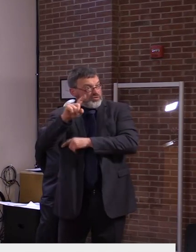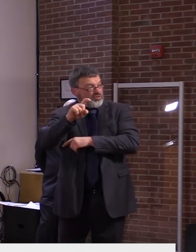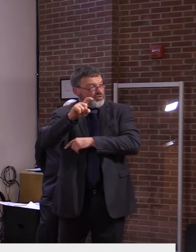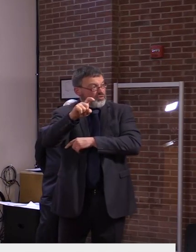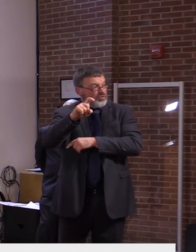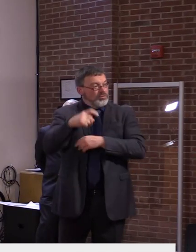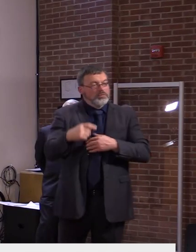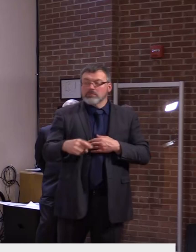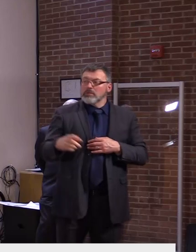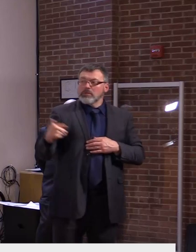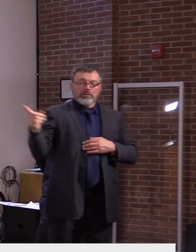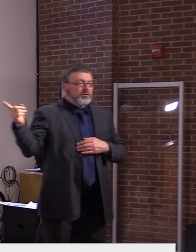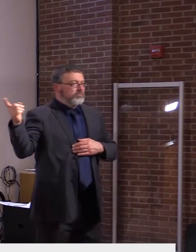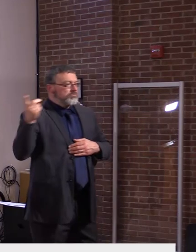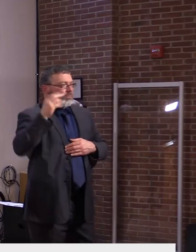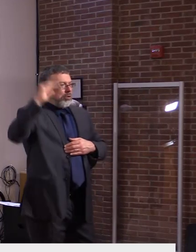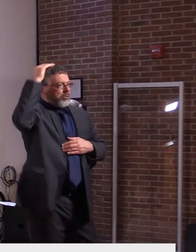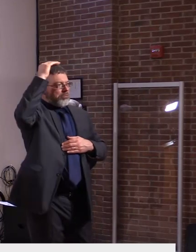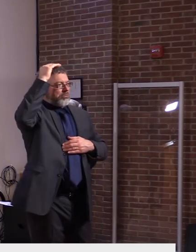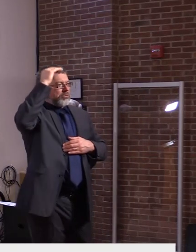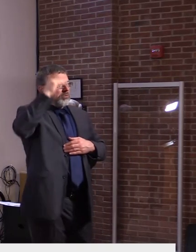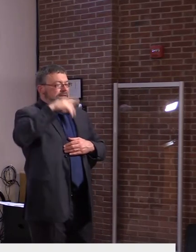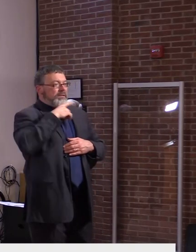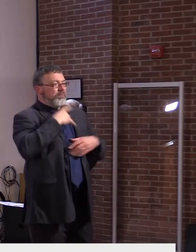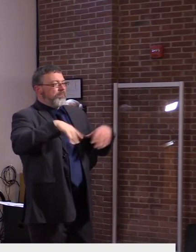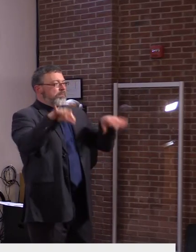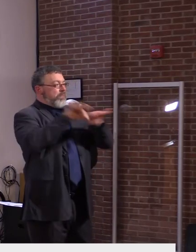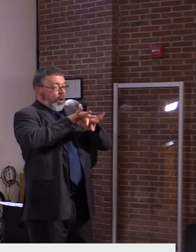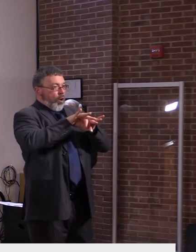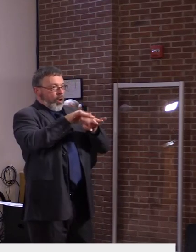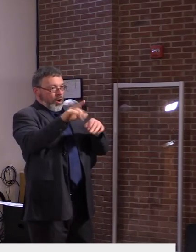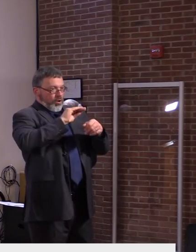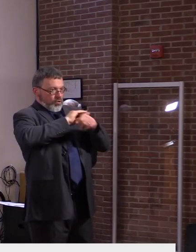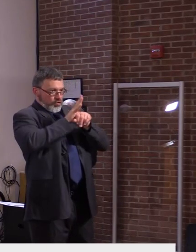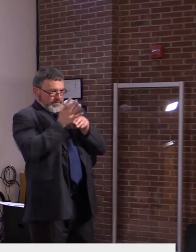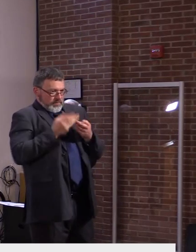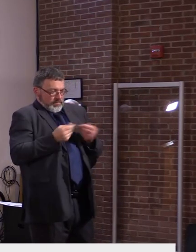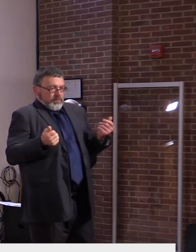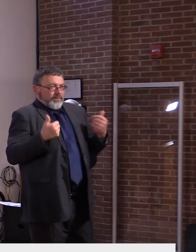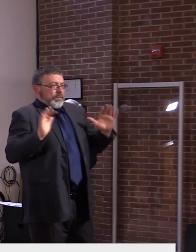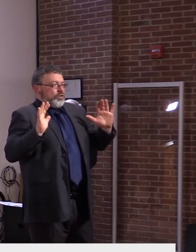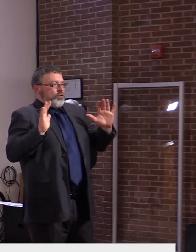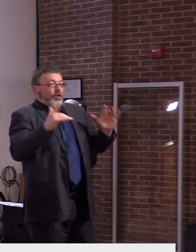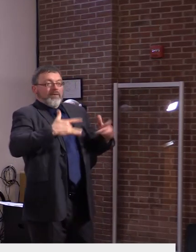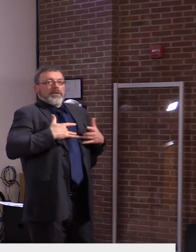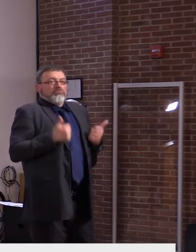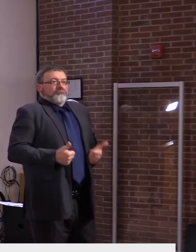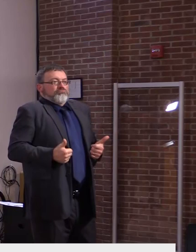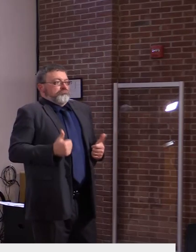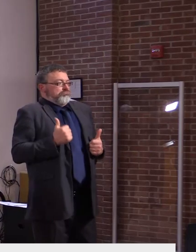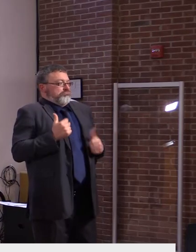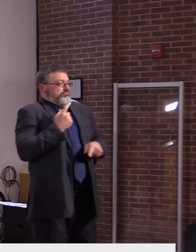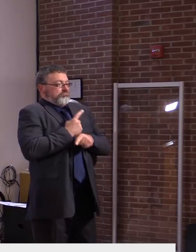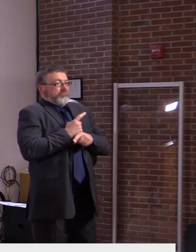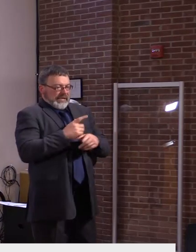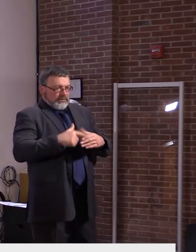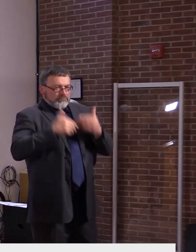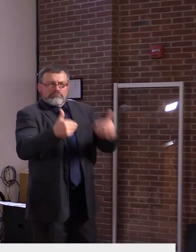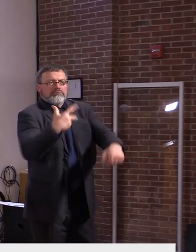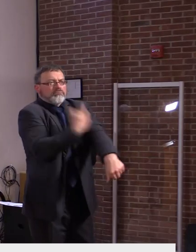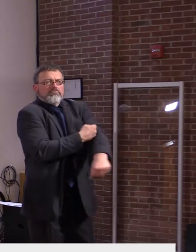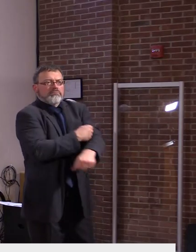once you've totally resolved your infection and are feeling well again, you can get your next vaccination.